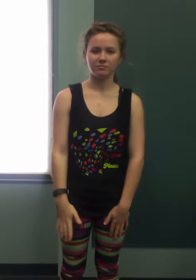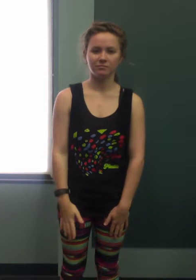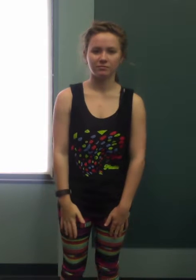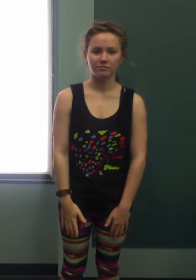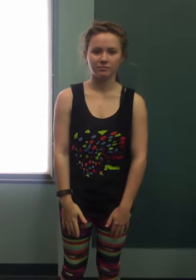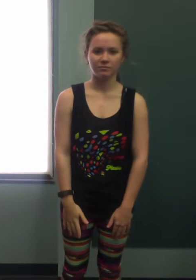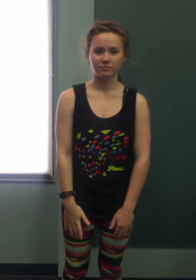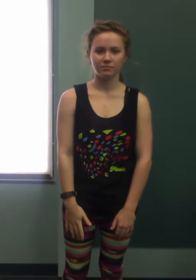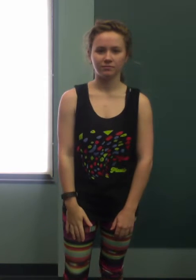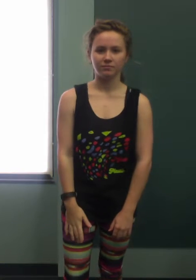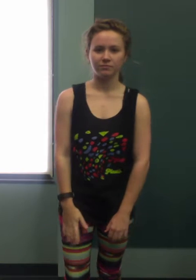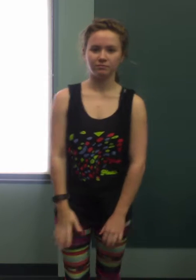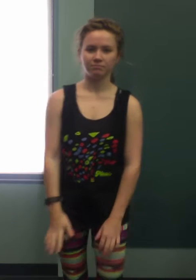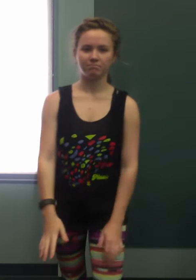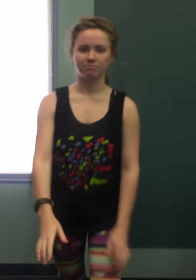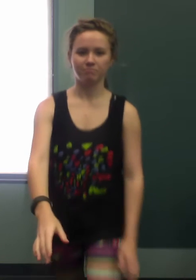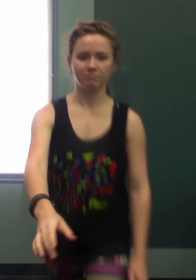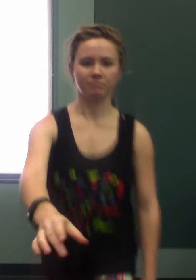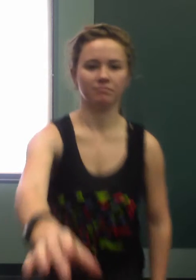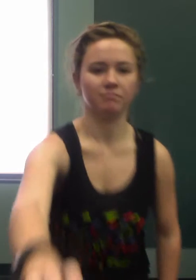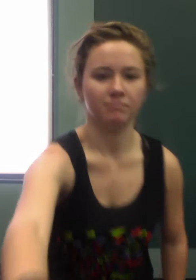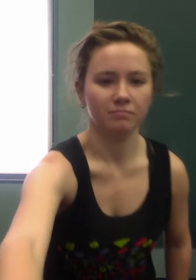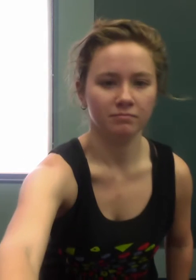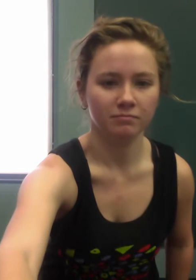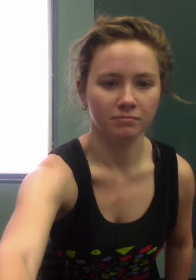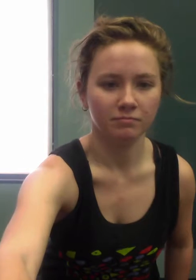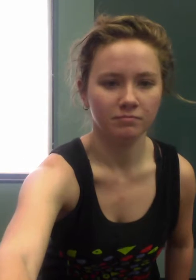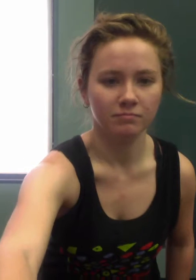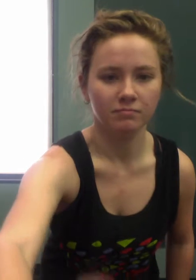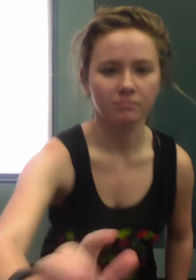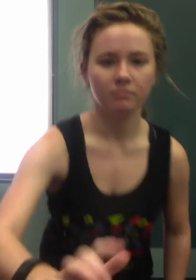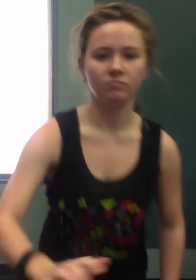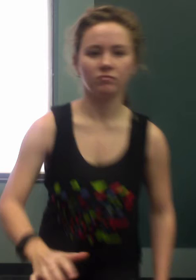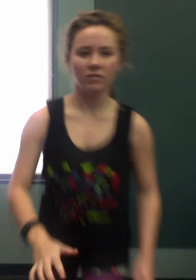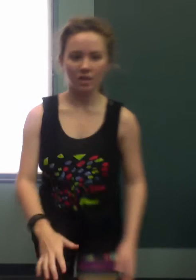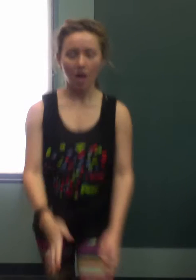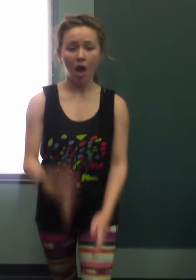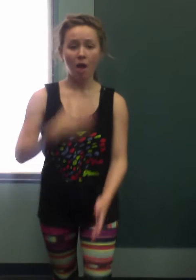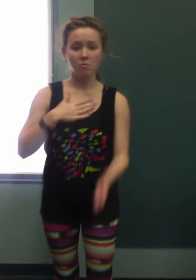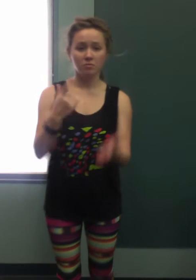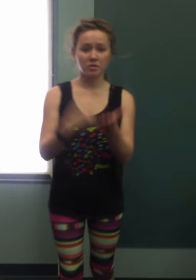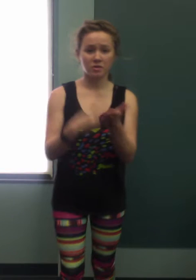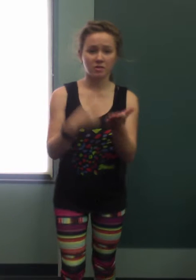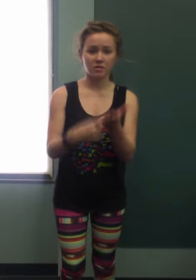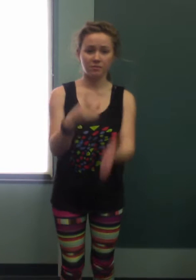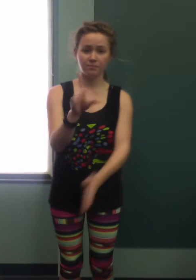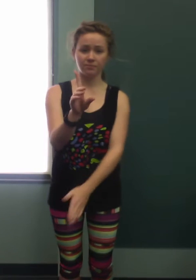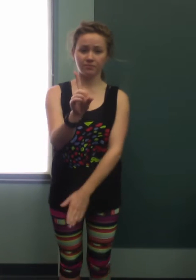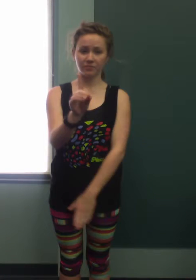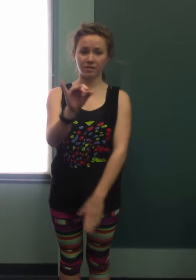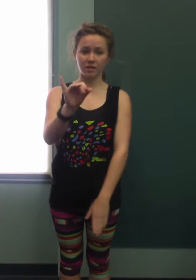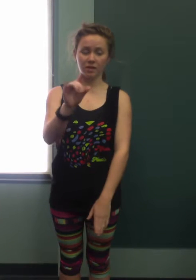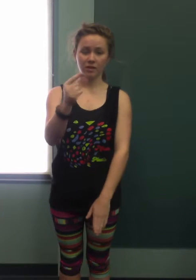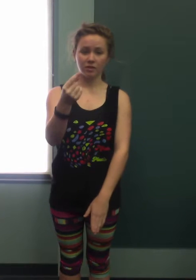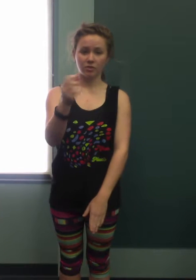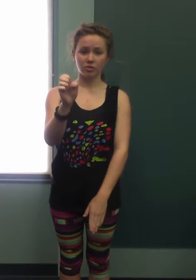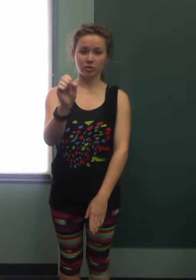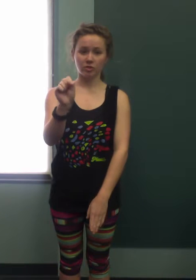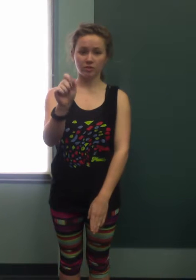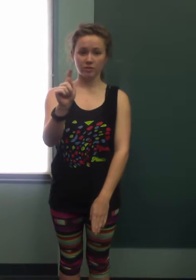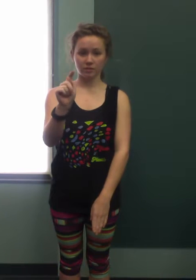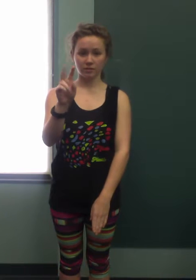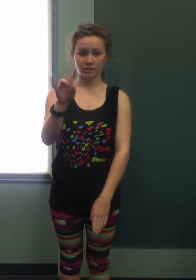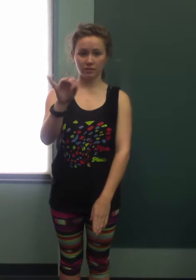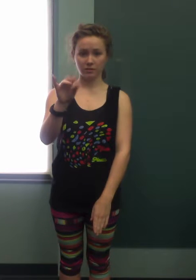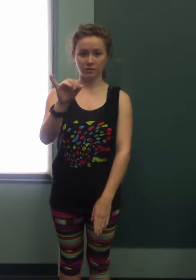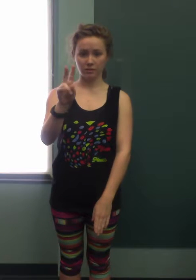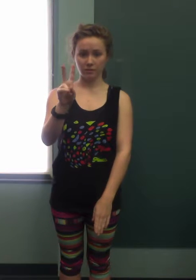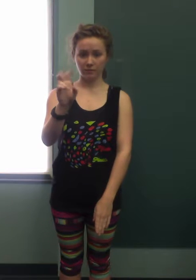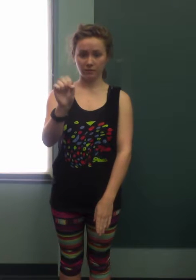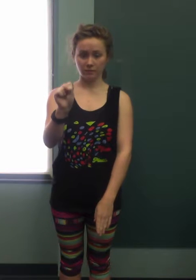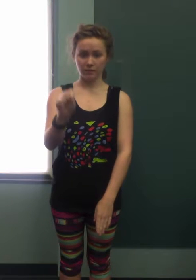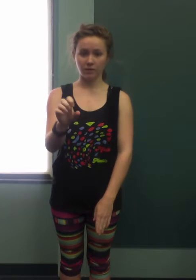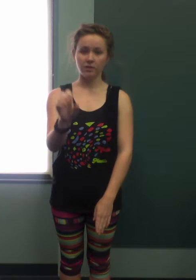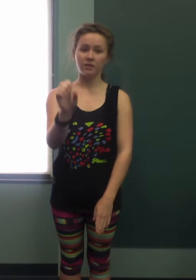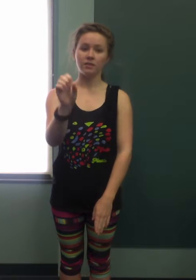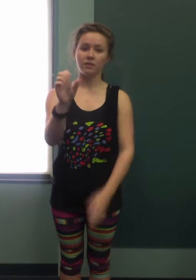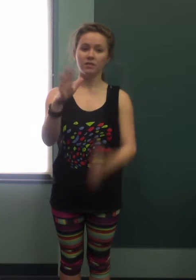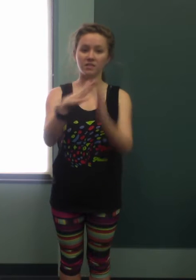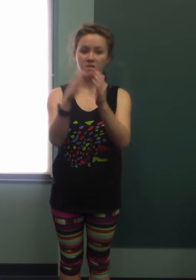in ooze from carrion. It then creates a little bubble that evaporates so it can leave the material behind because there's